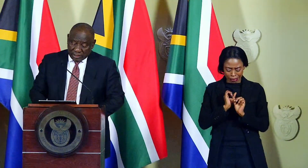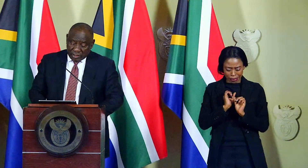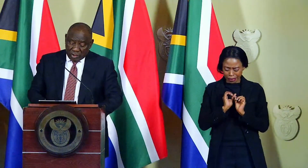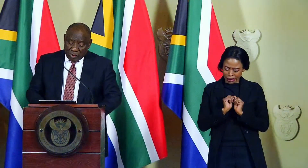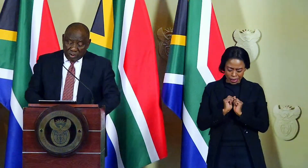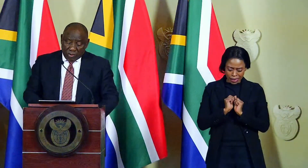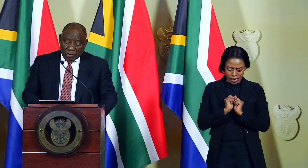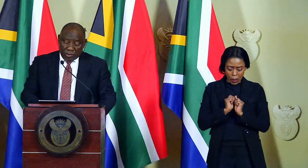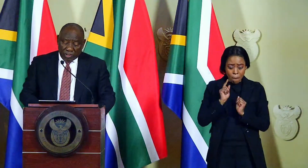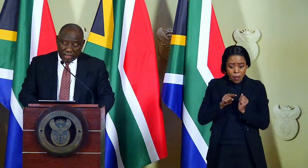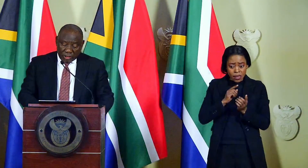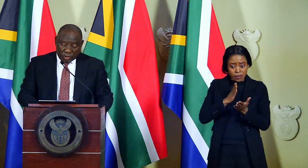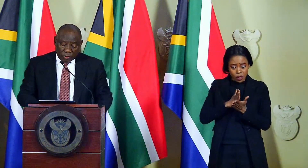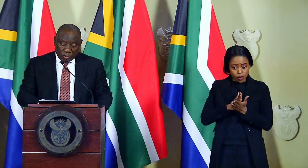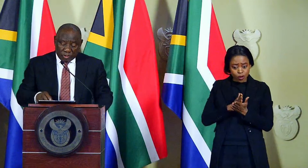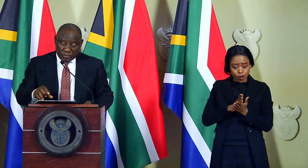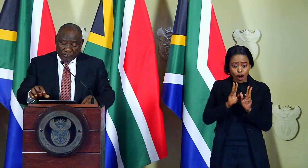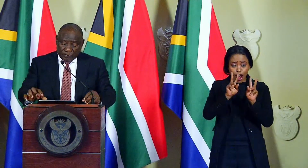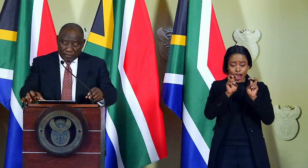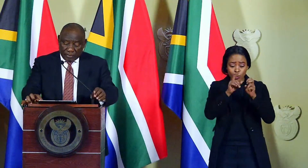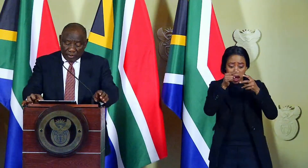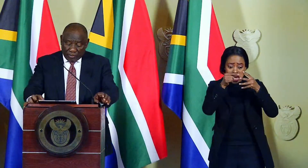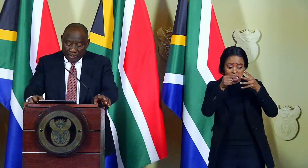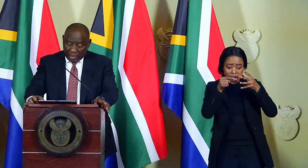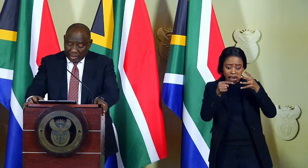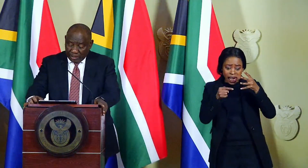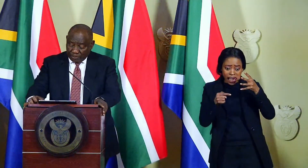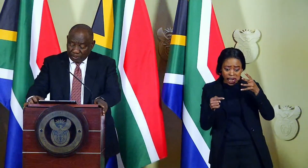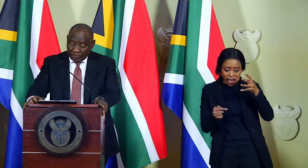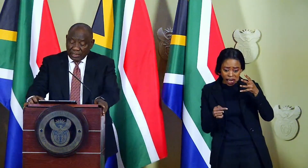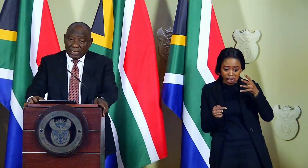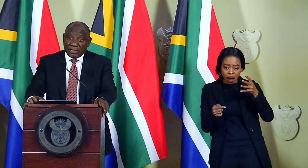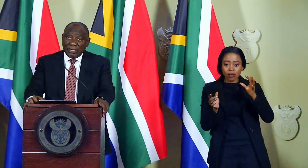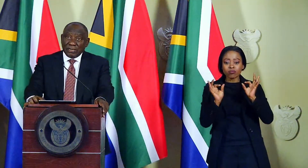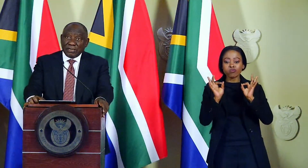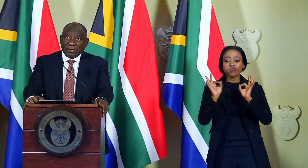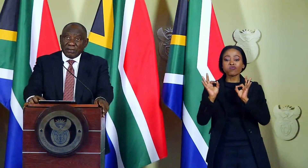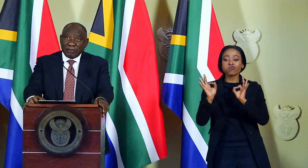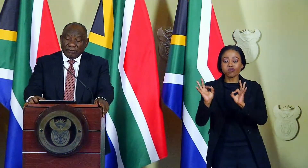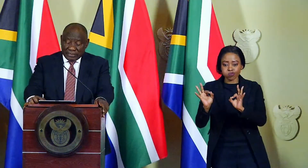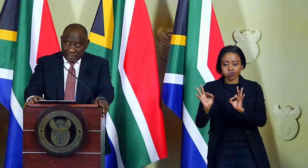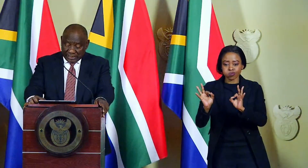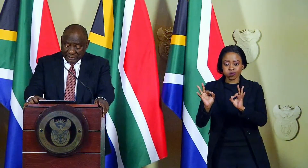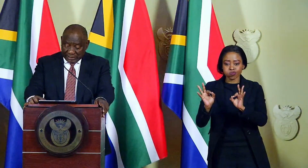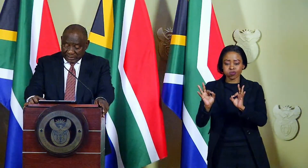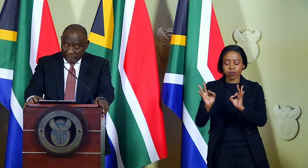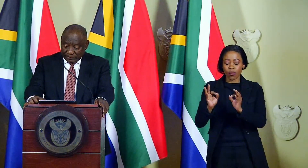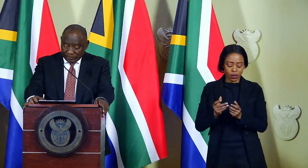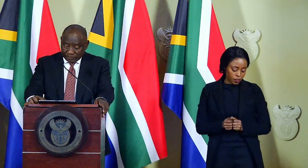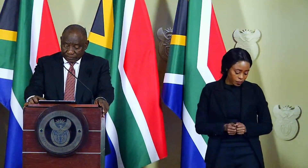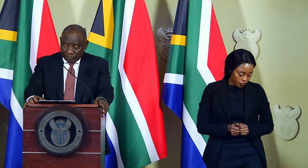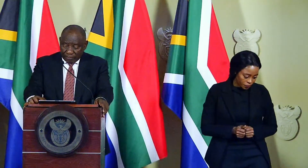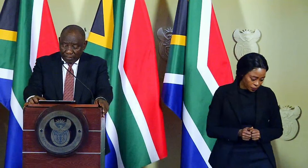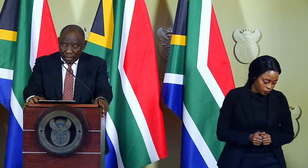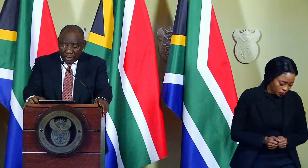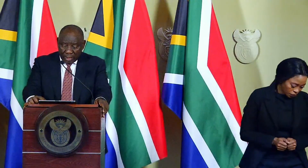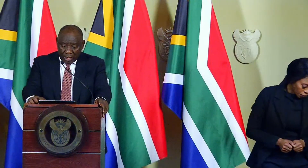ensure that all issues were appropriately ventilated.